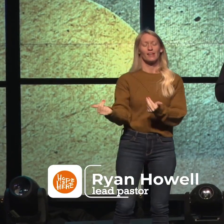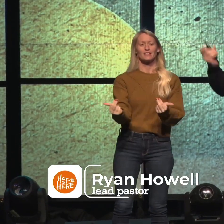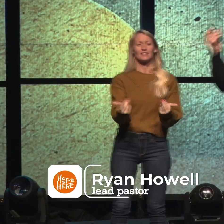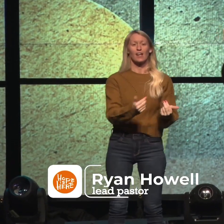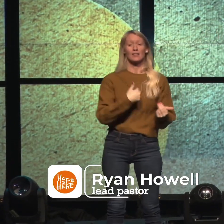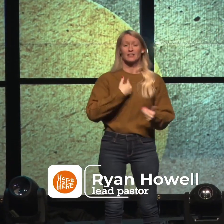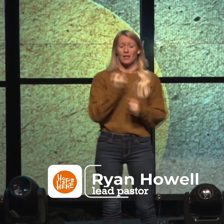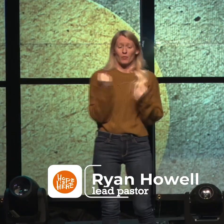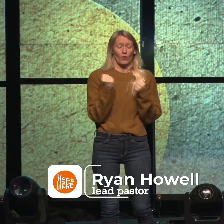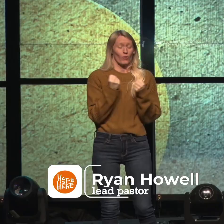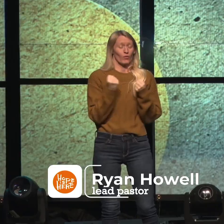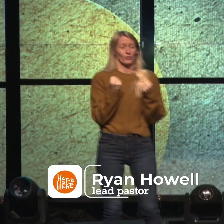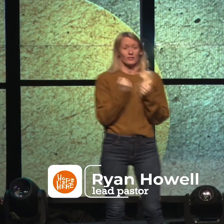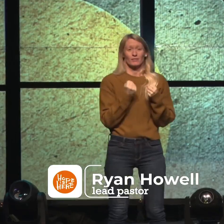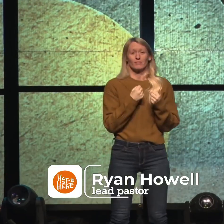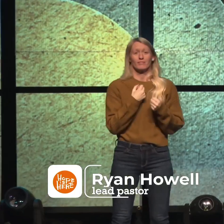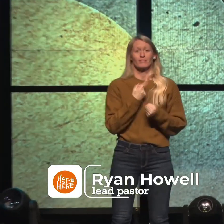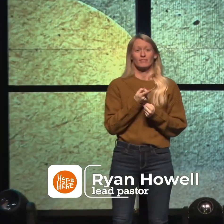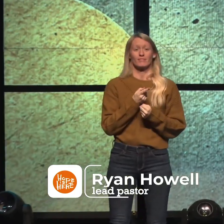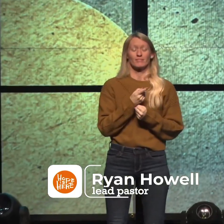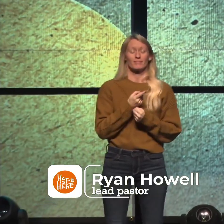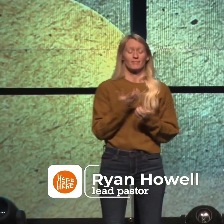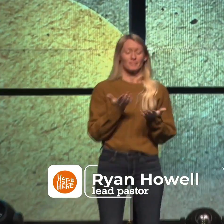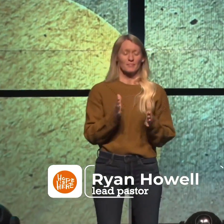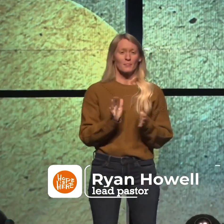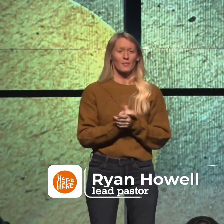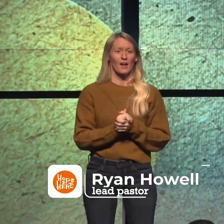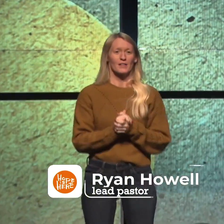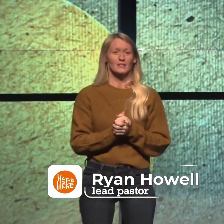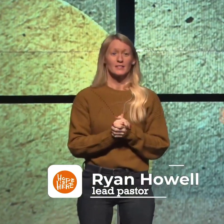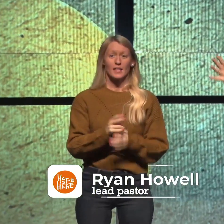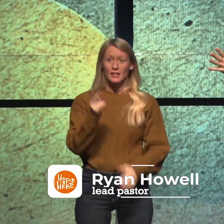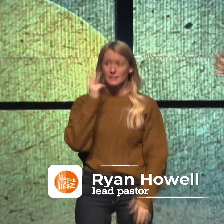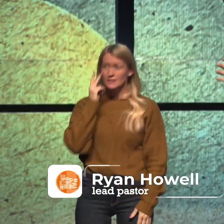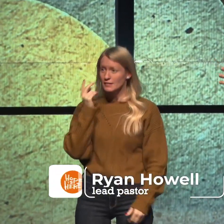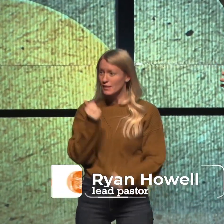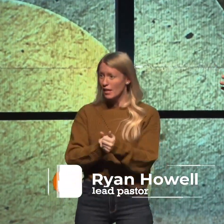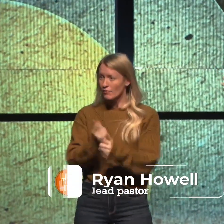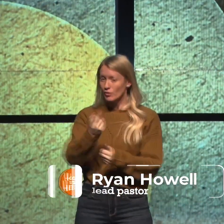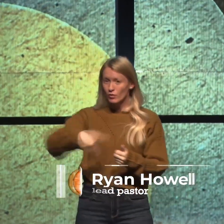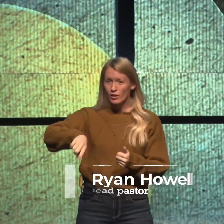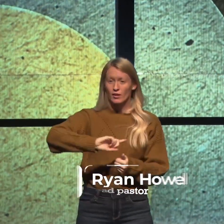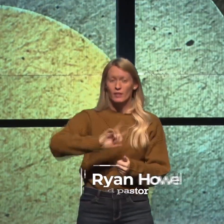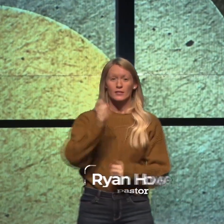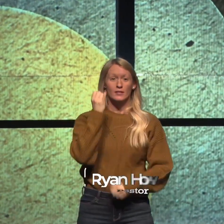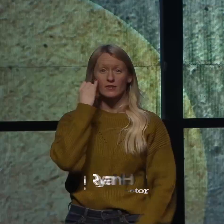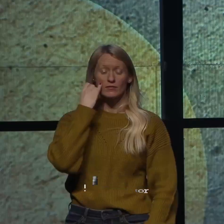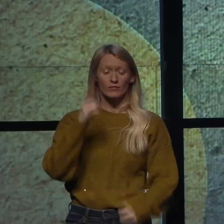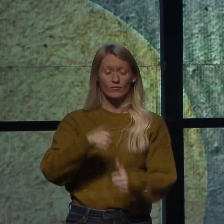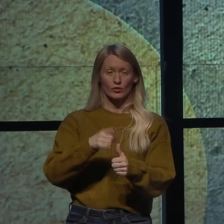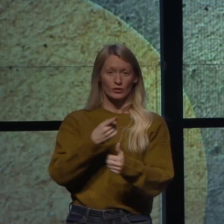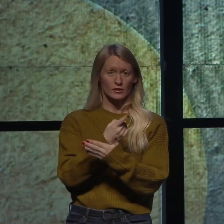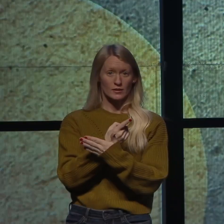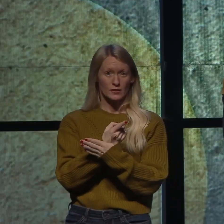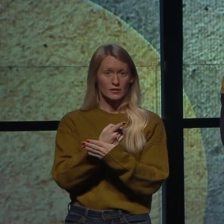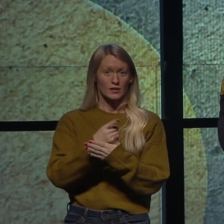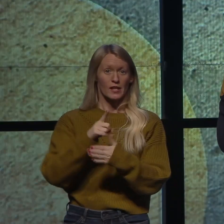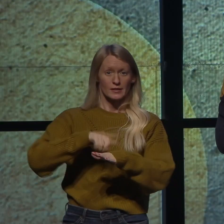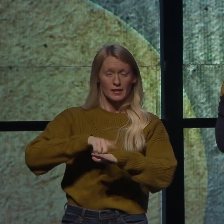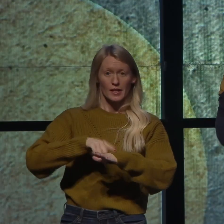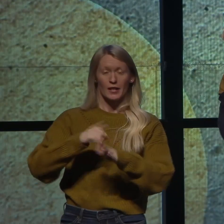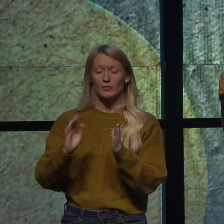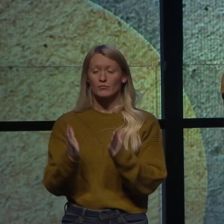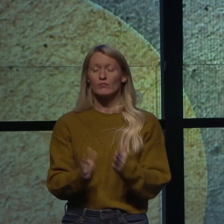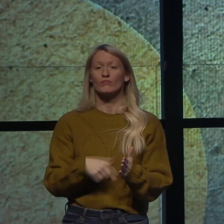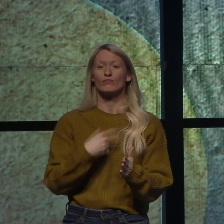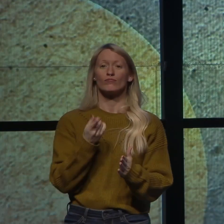Because I'm bald as can be. So good to see everyone. Hey, if you're a guest today, if you're tuning in online for the first time, maybe you're